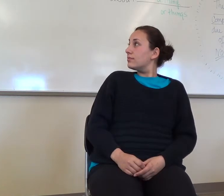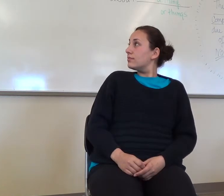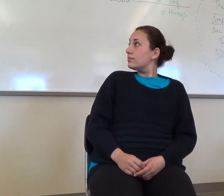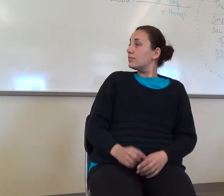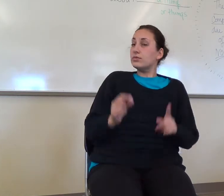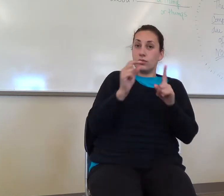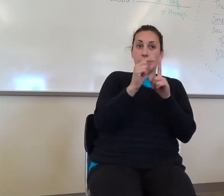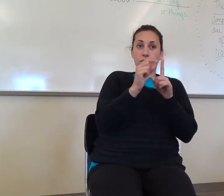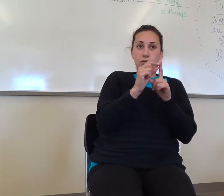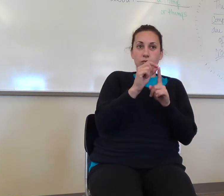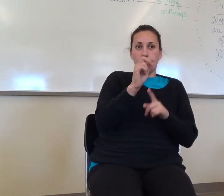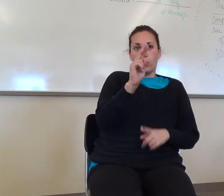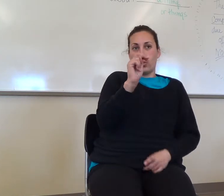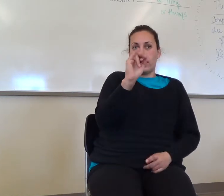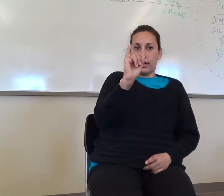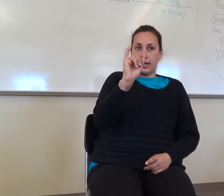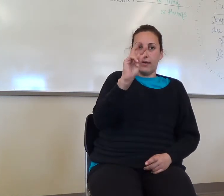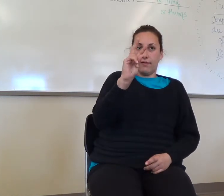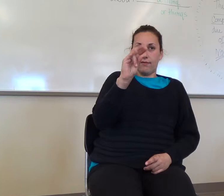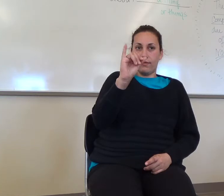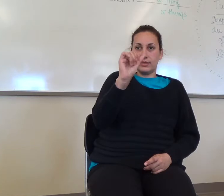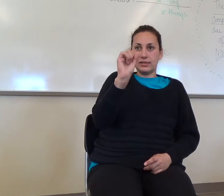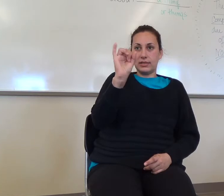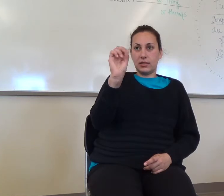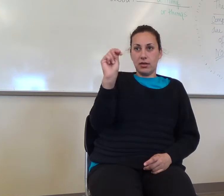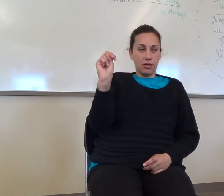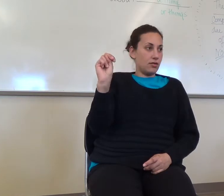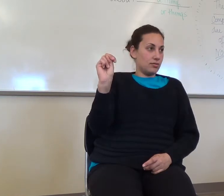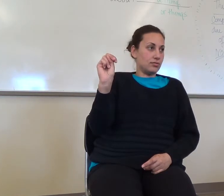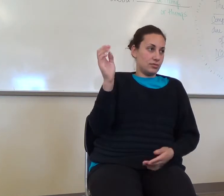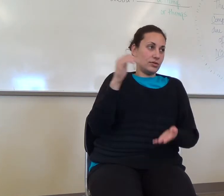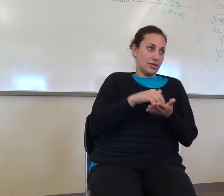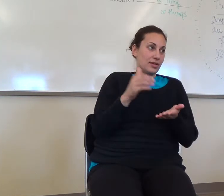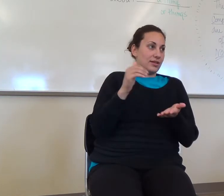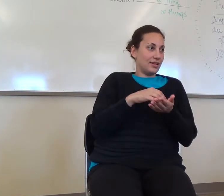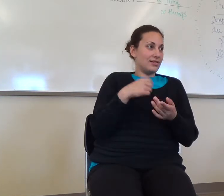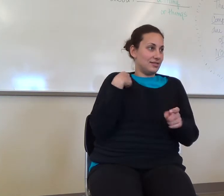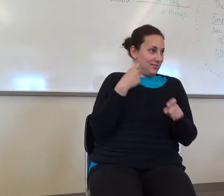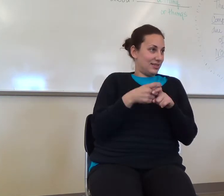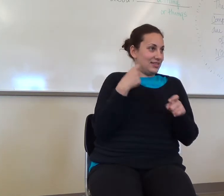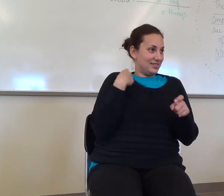Yeah, Univision is what's mentioned throughout. What about this?